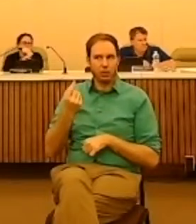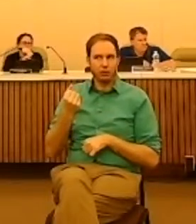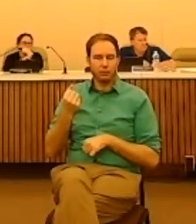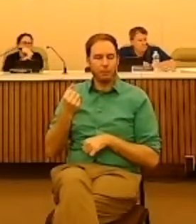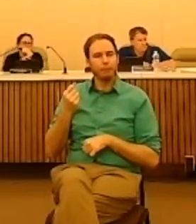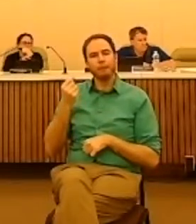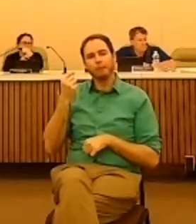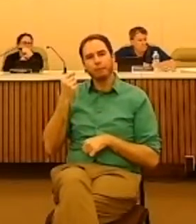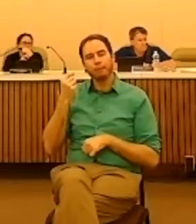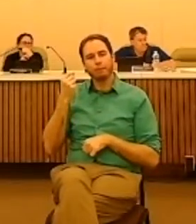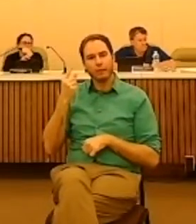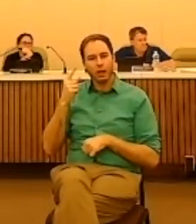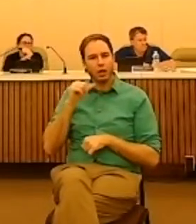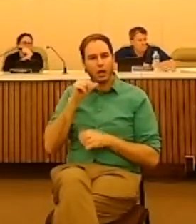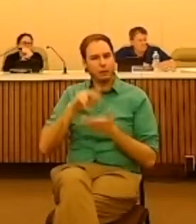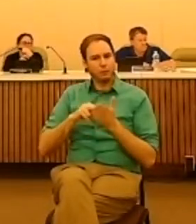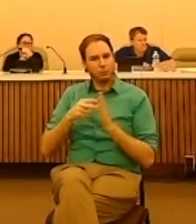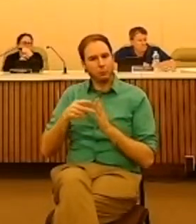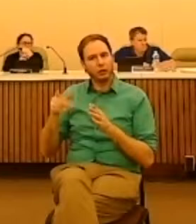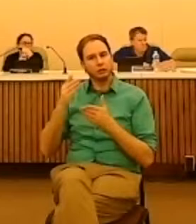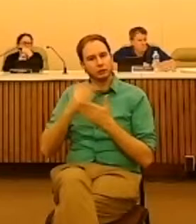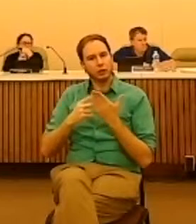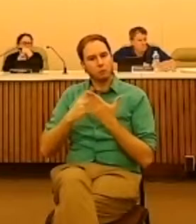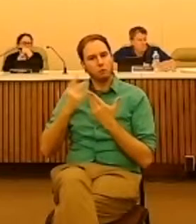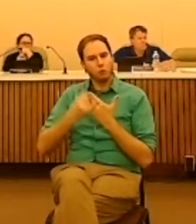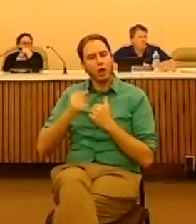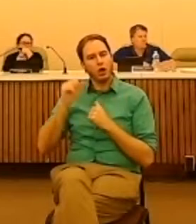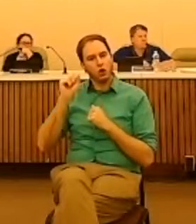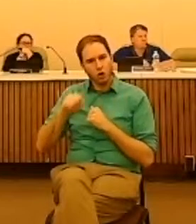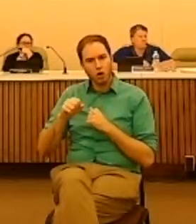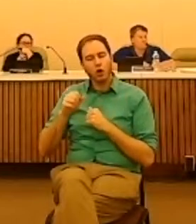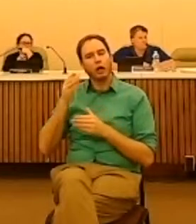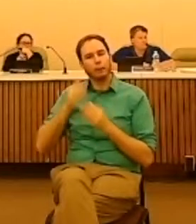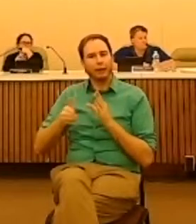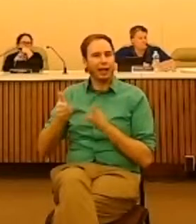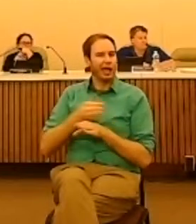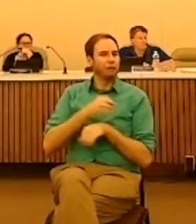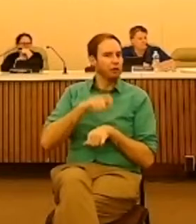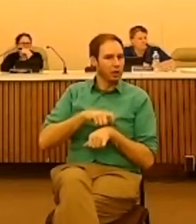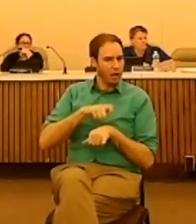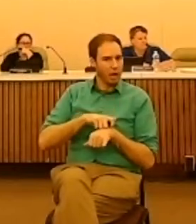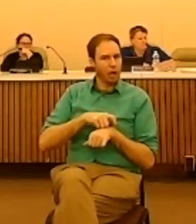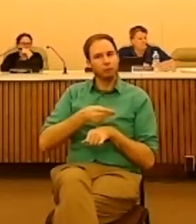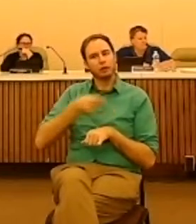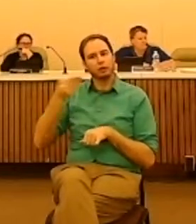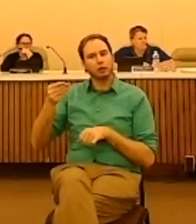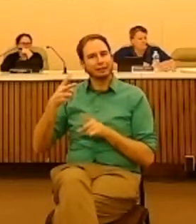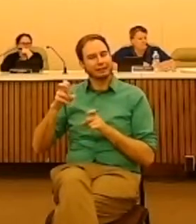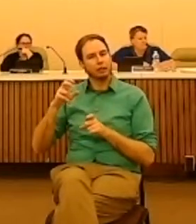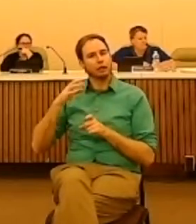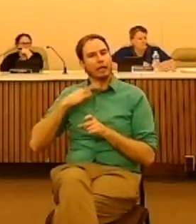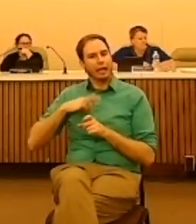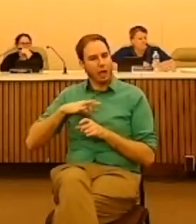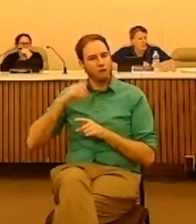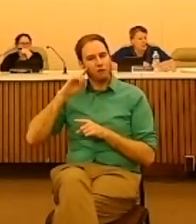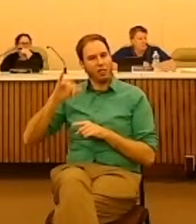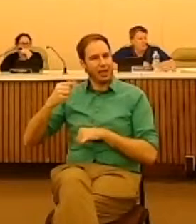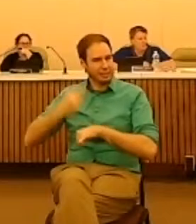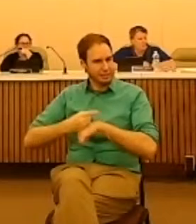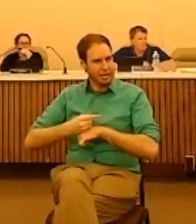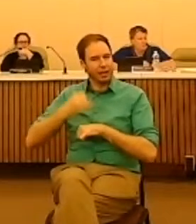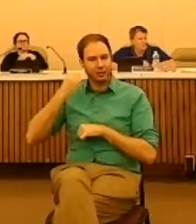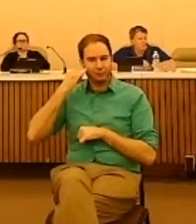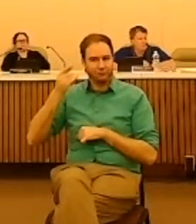But that doesn't mean that certain projects couldn't be completed ahead of time and still count towards that if they